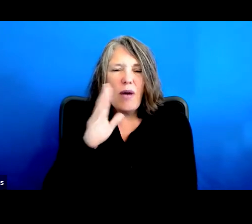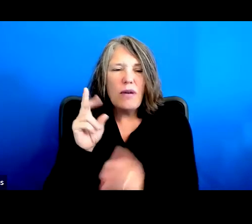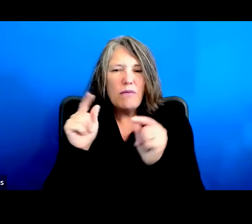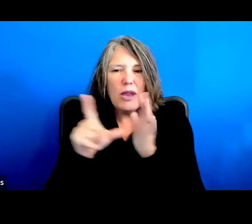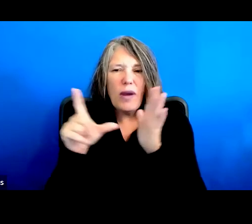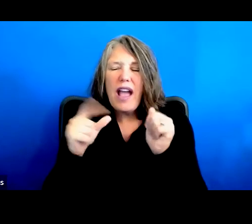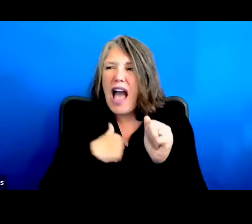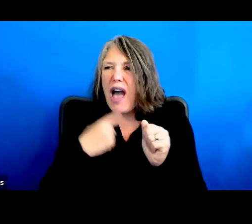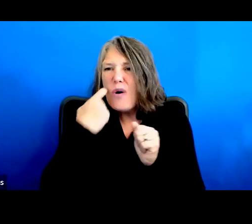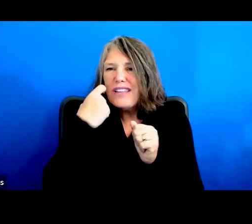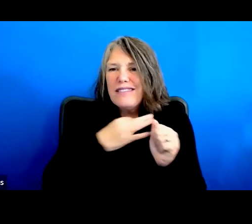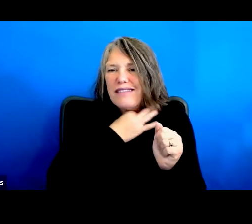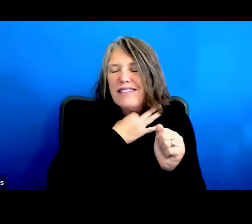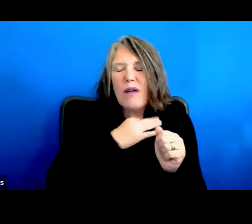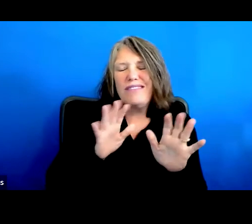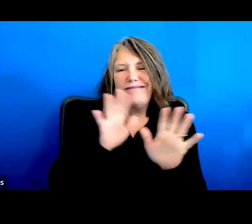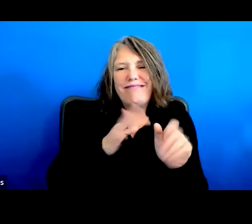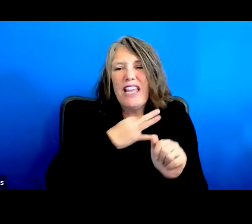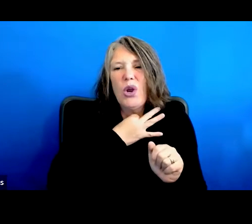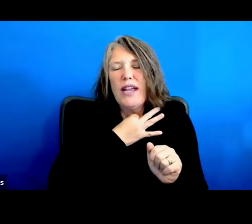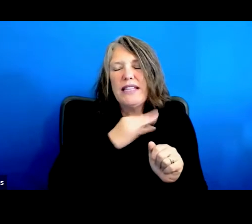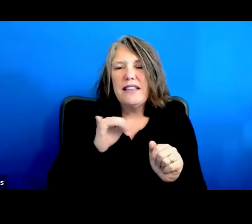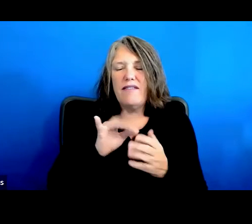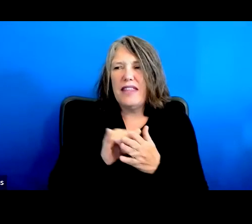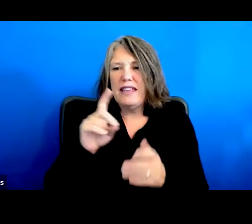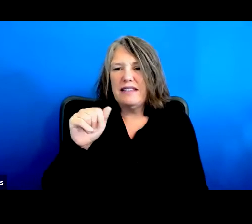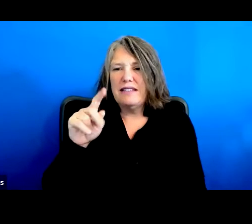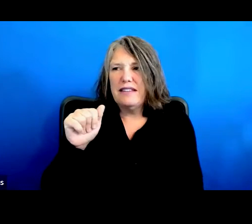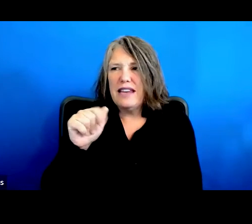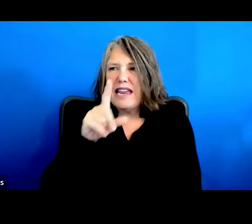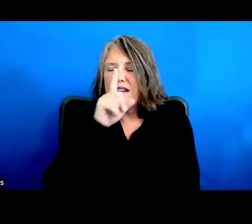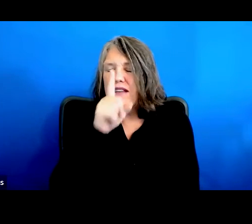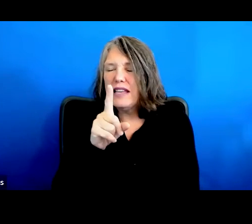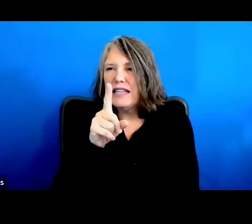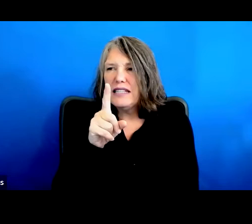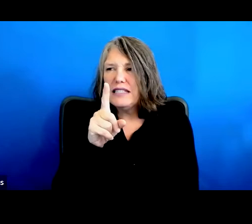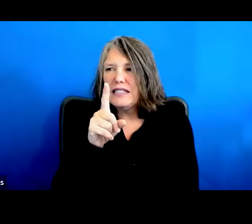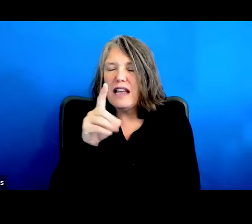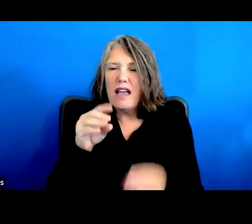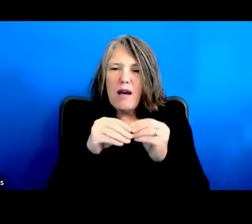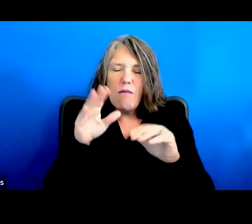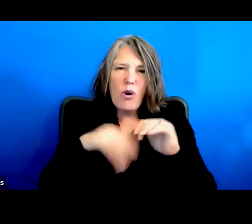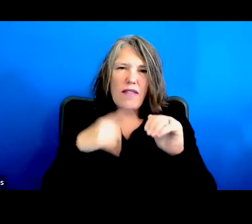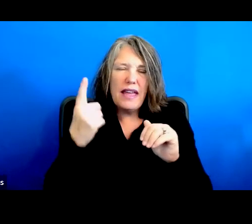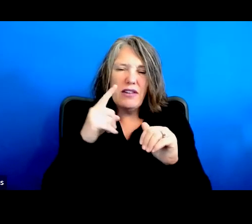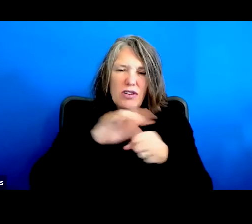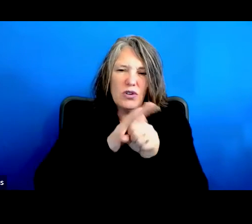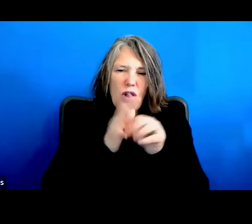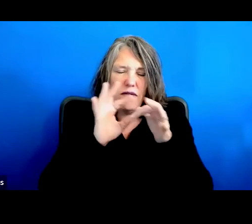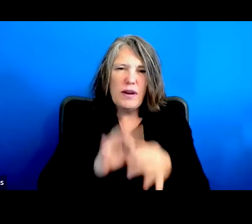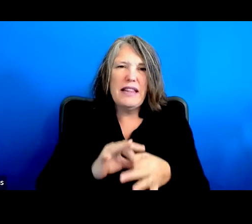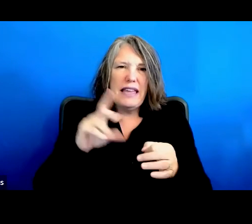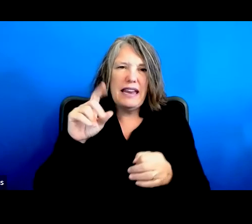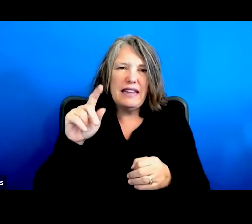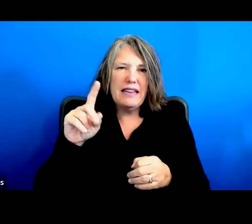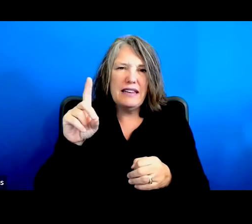I was just curious if DisDATA is more than just COVID related data, or